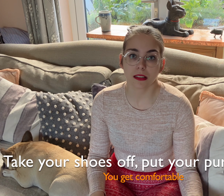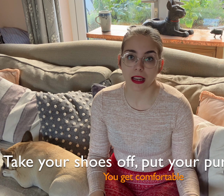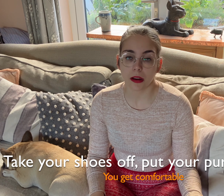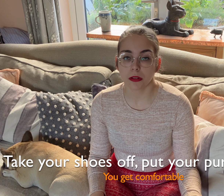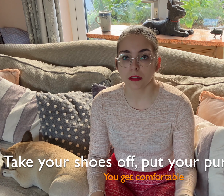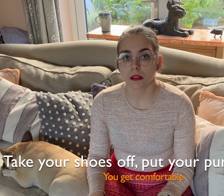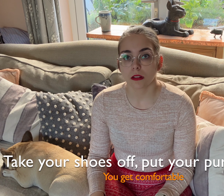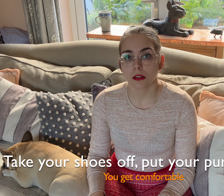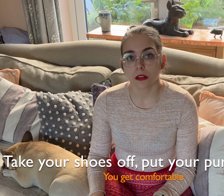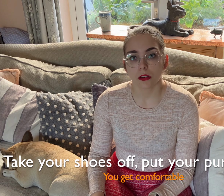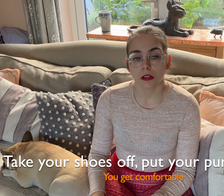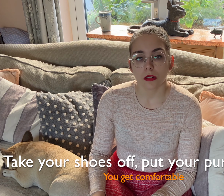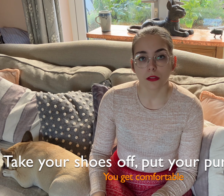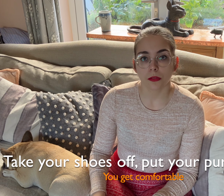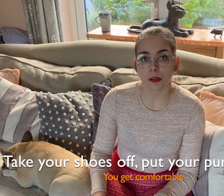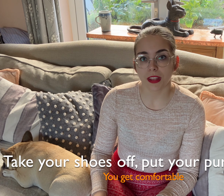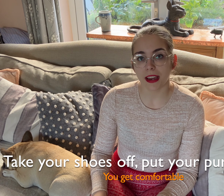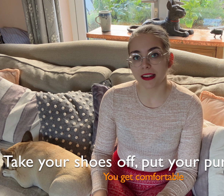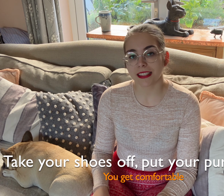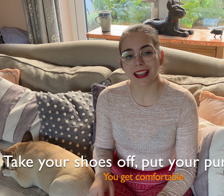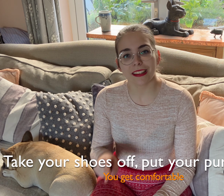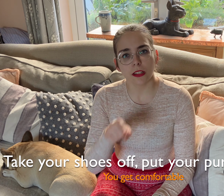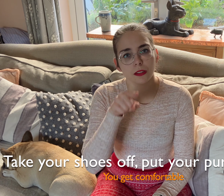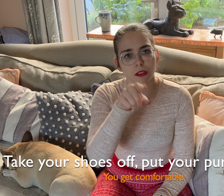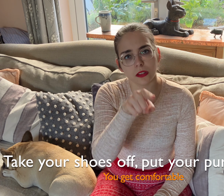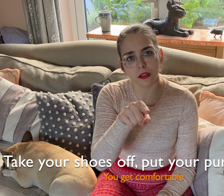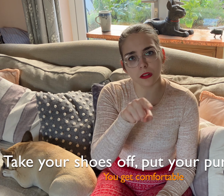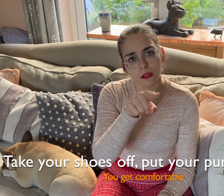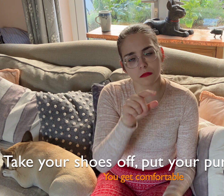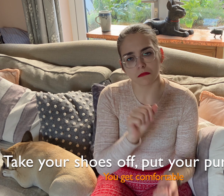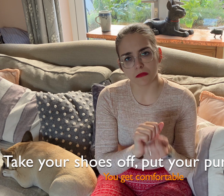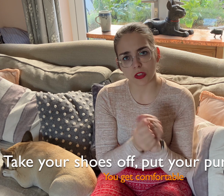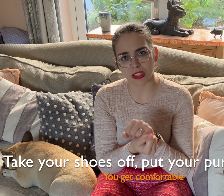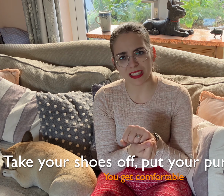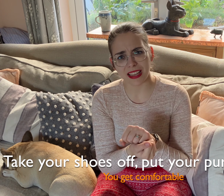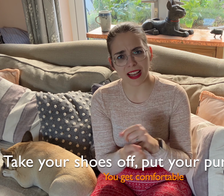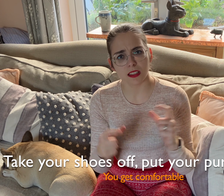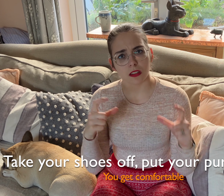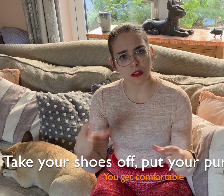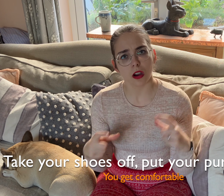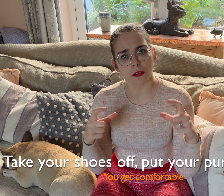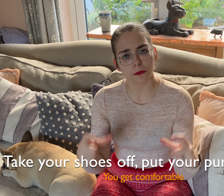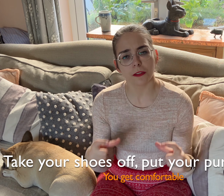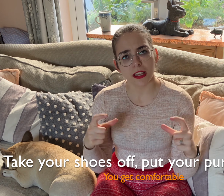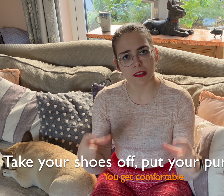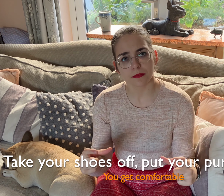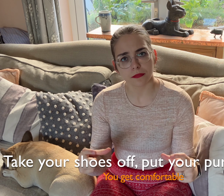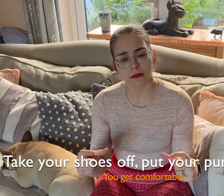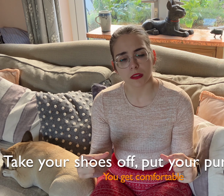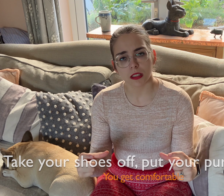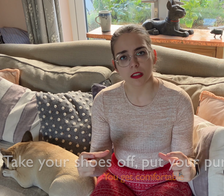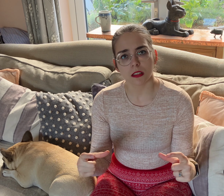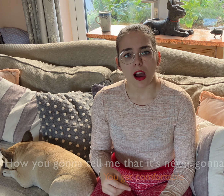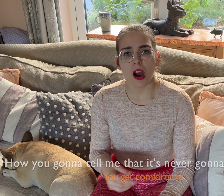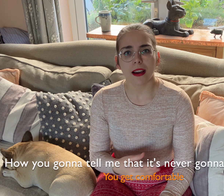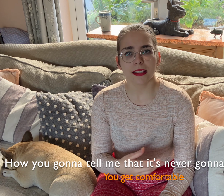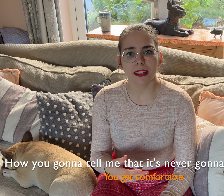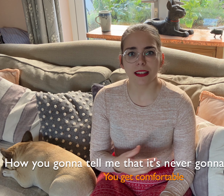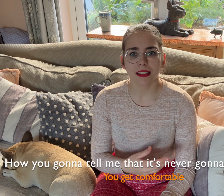down. For that I sign you. Just get comfy. Okay, are you gonna tell